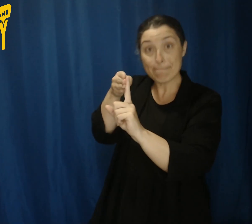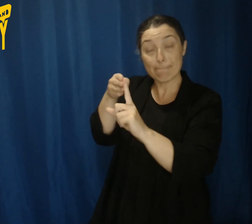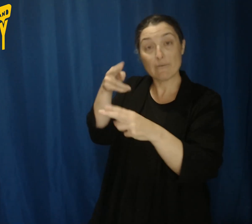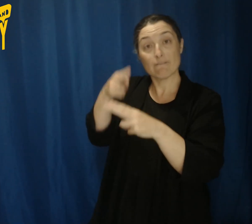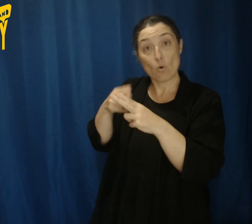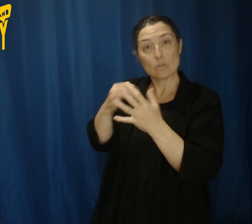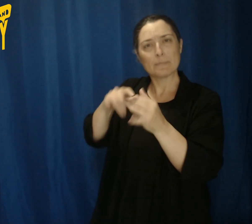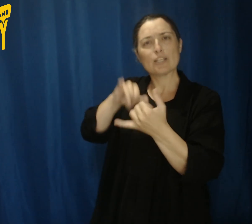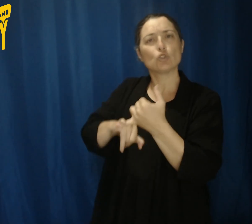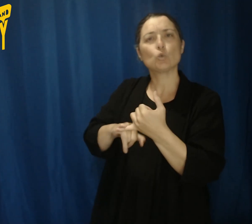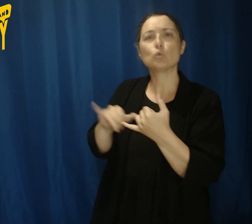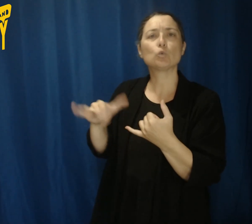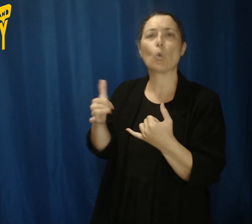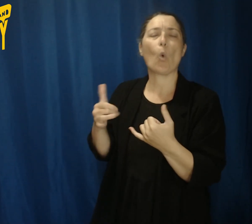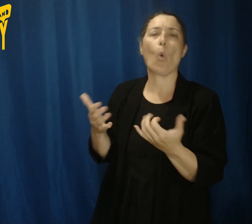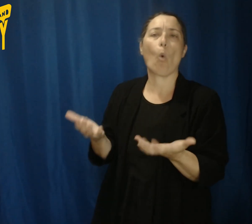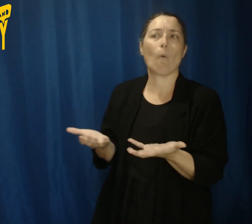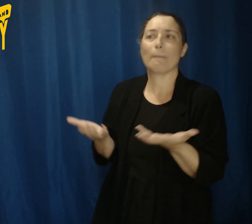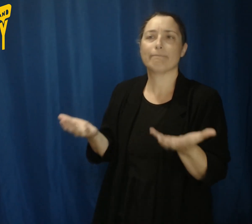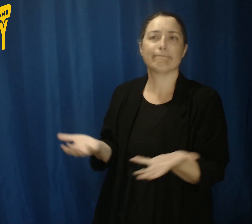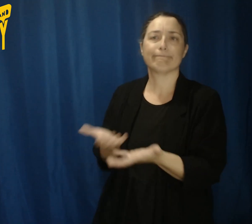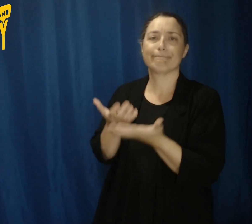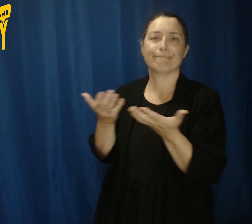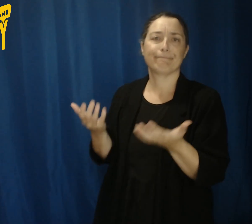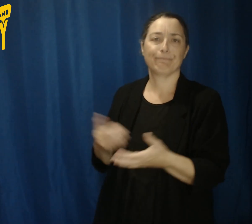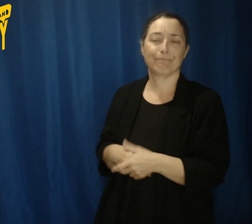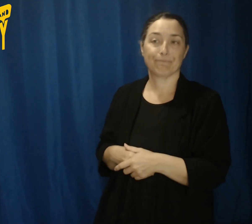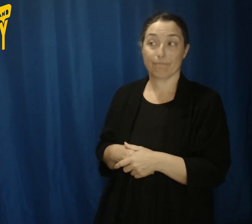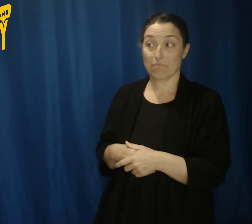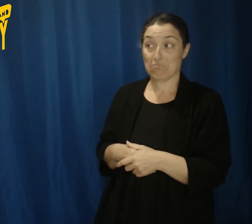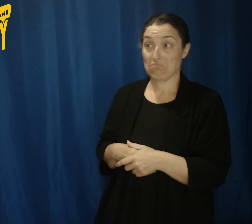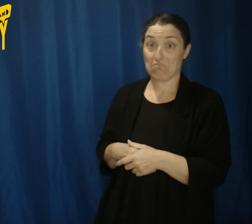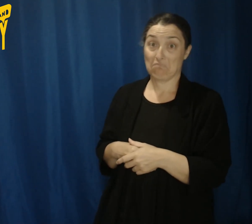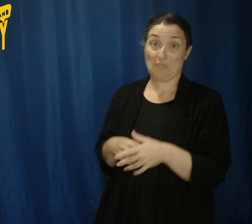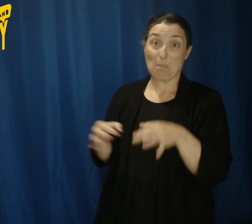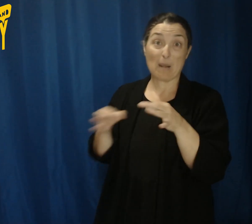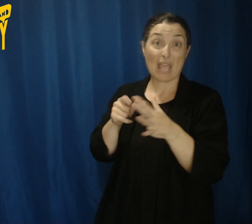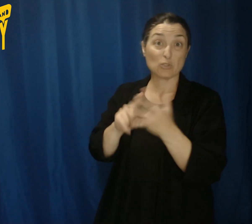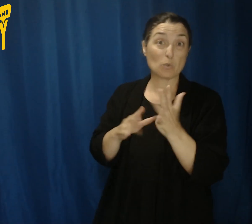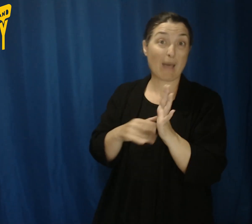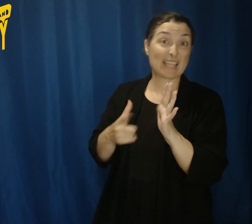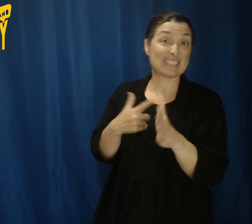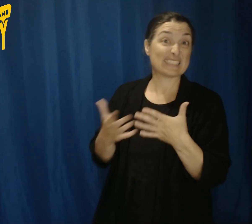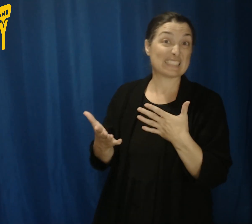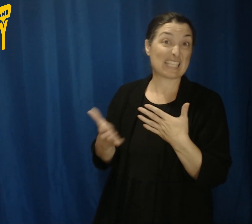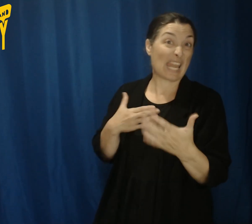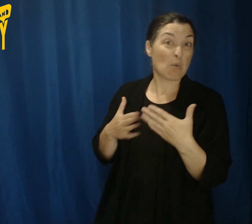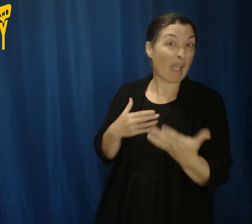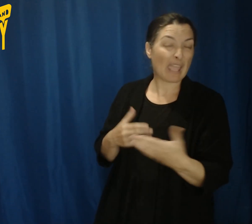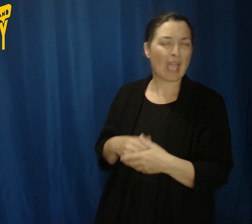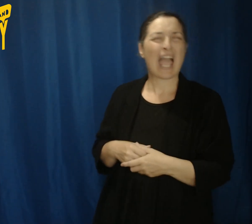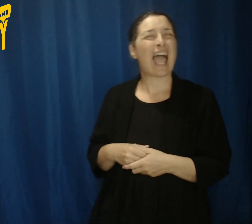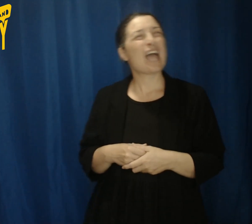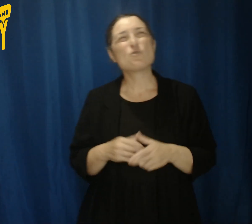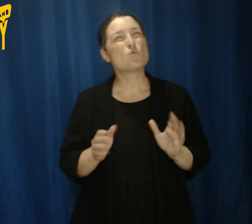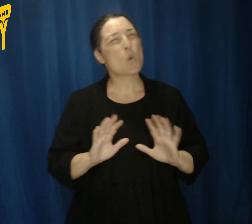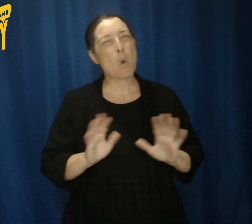specials, or would you have done the Masters in Theatre Writing anyway, do you think? No, I'm kind of old enough now, and I've done